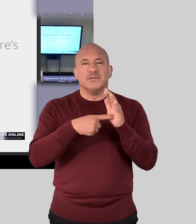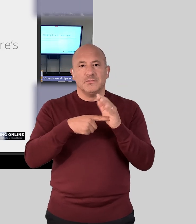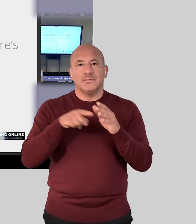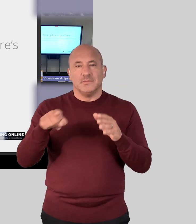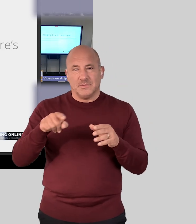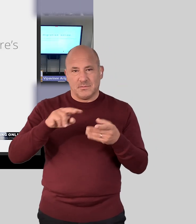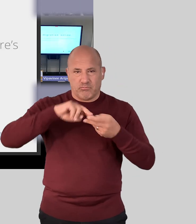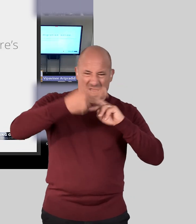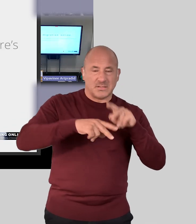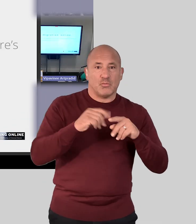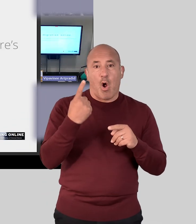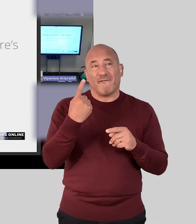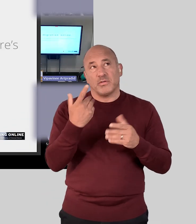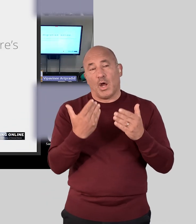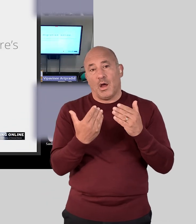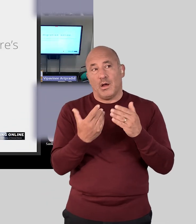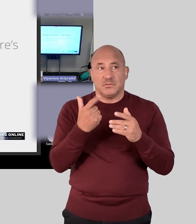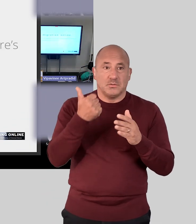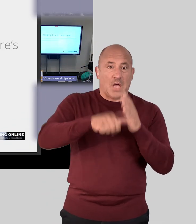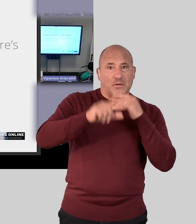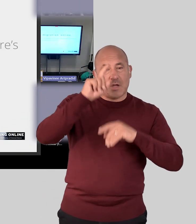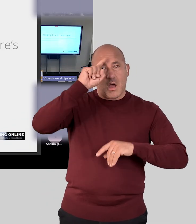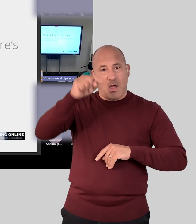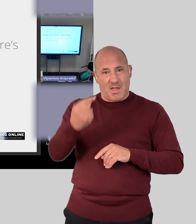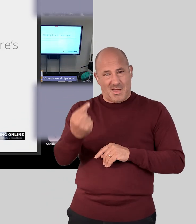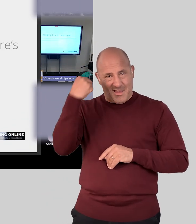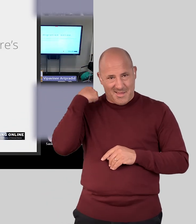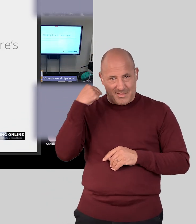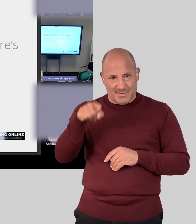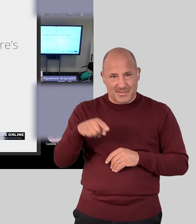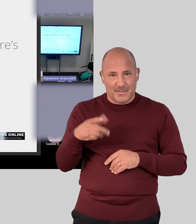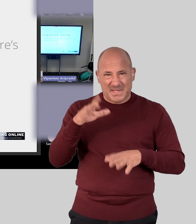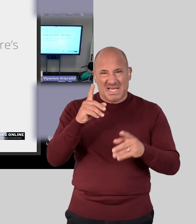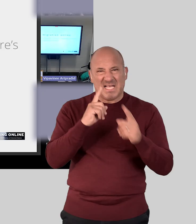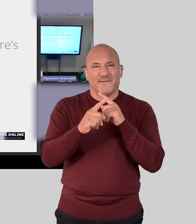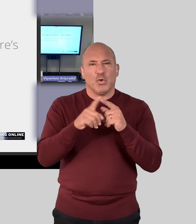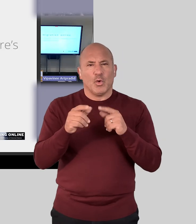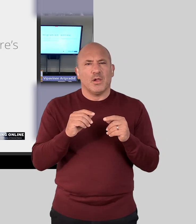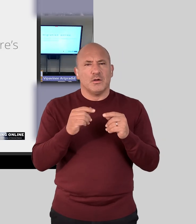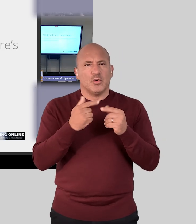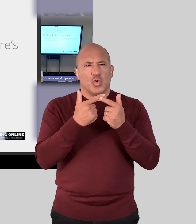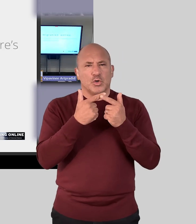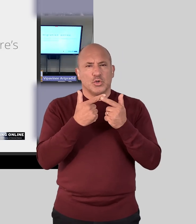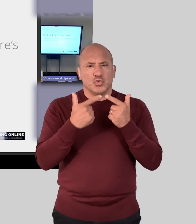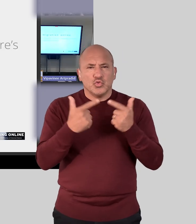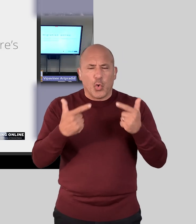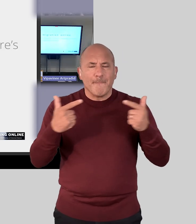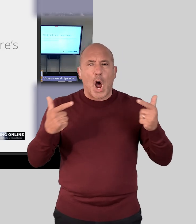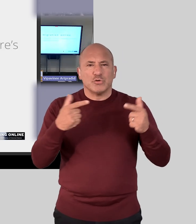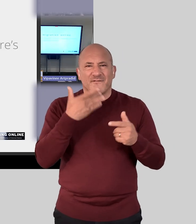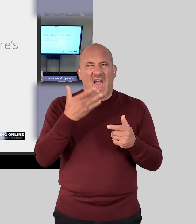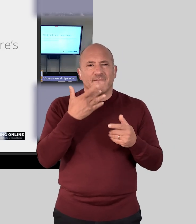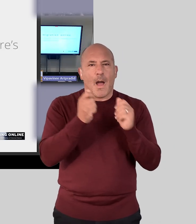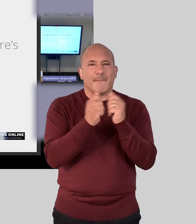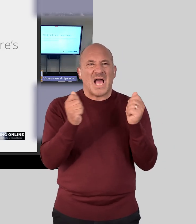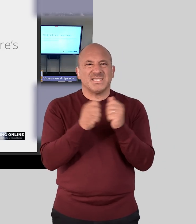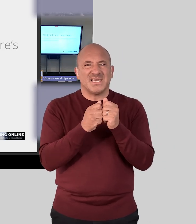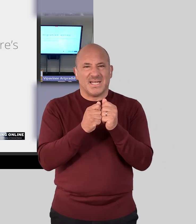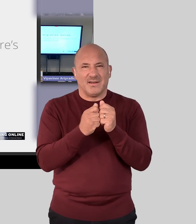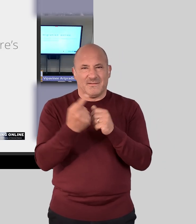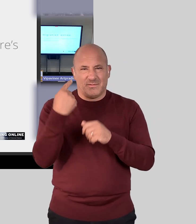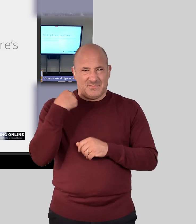Ken Swift, one of the originators of breaking as we know it today, in an interview with Too Much Flavor magazine from